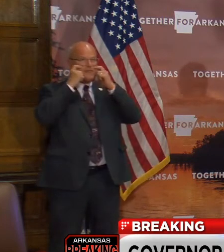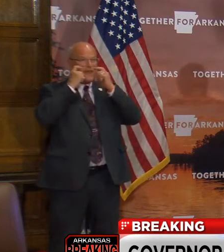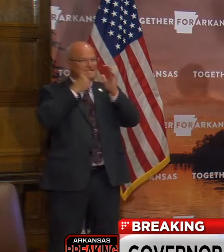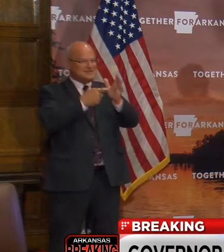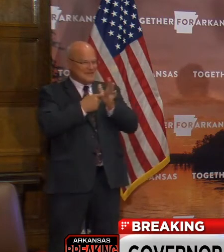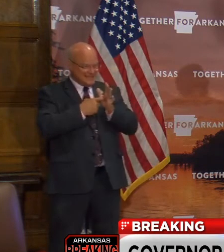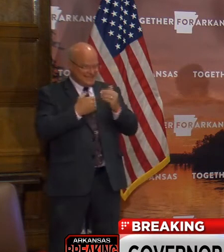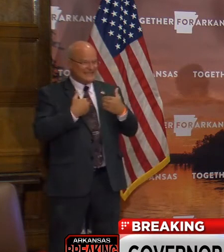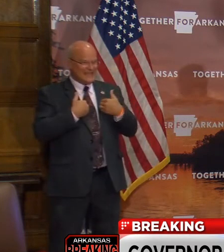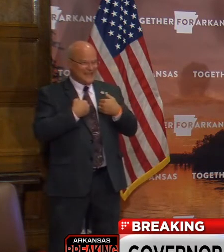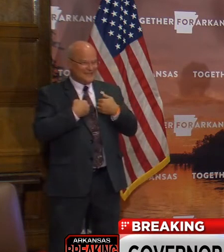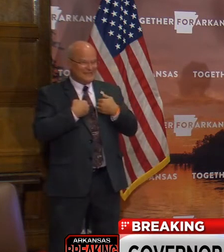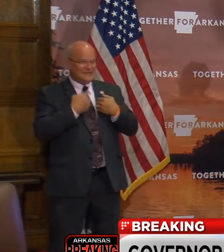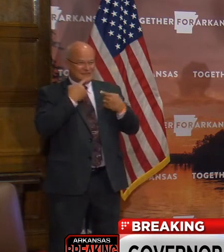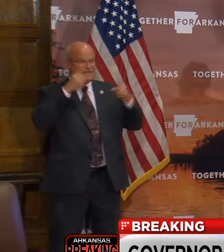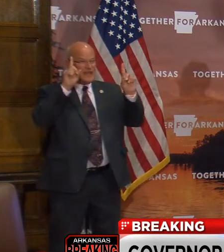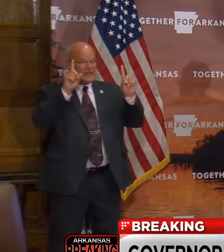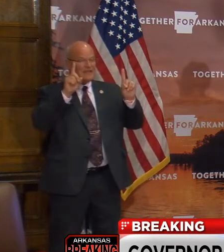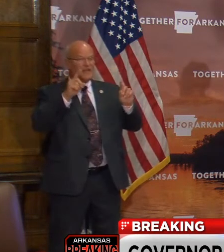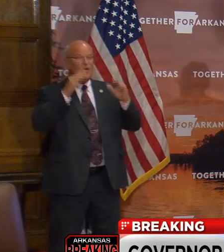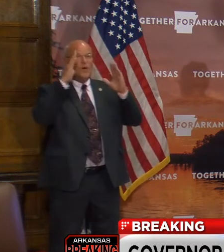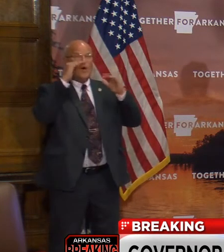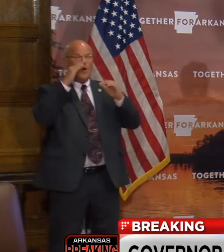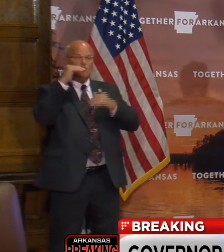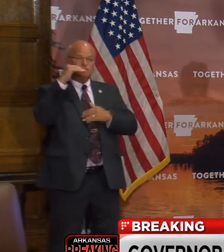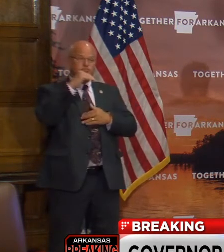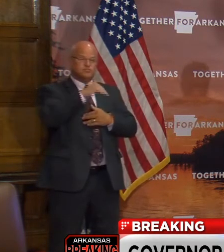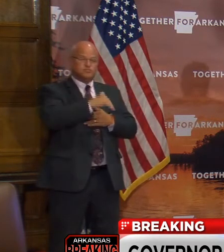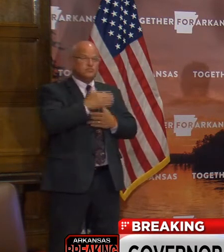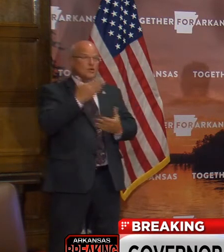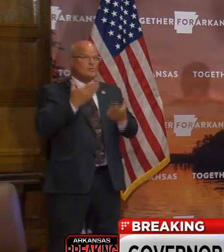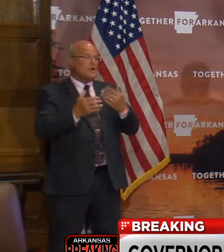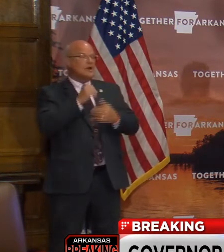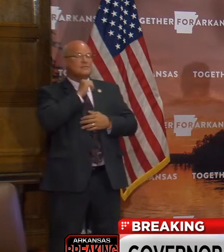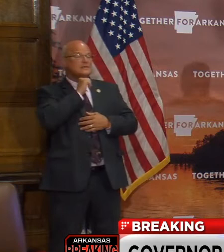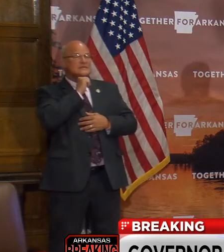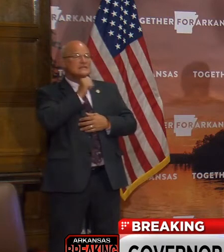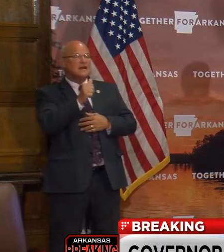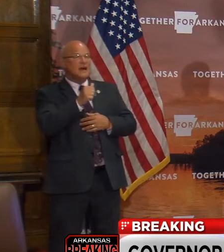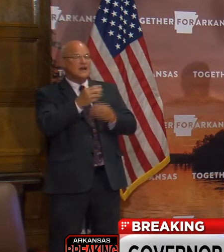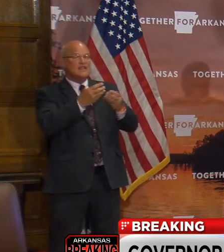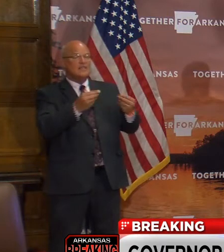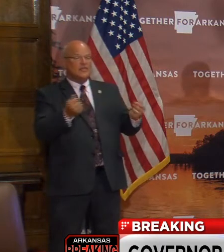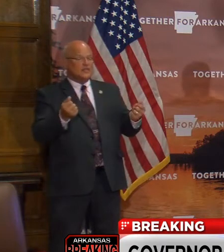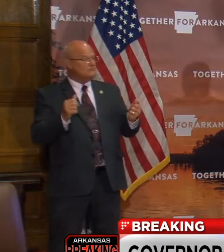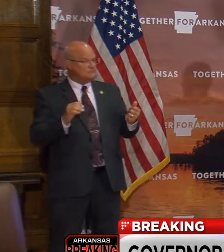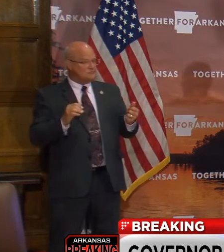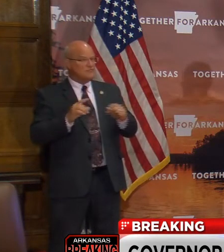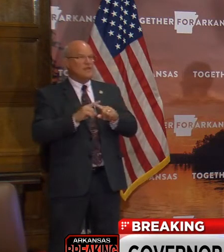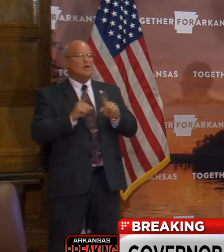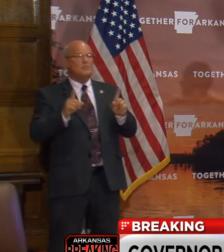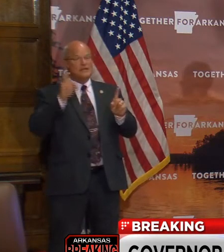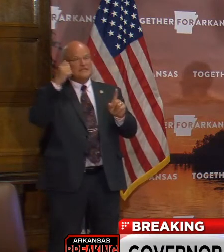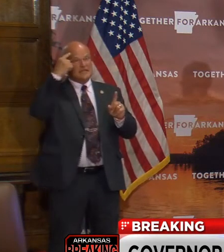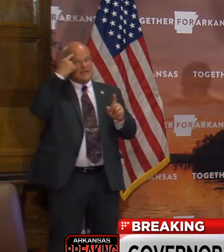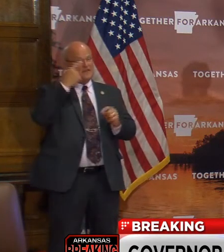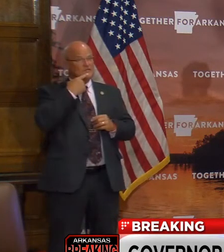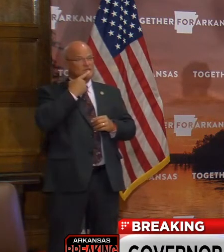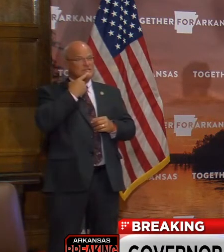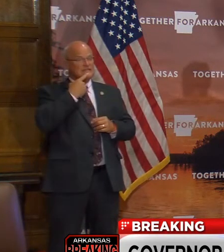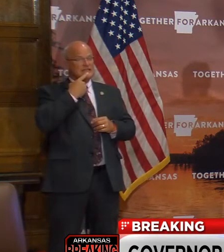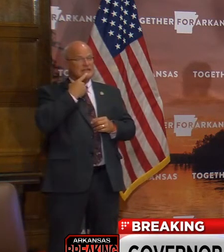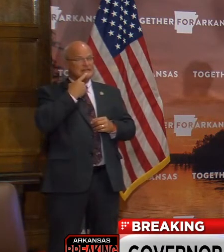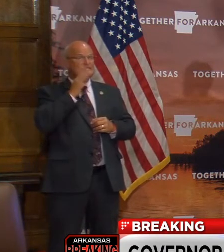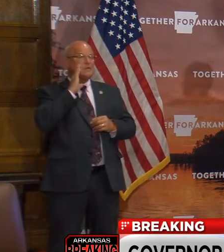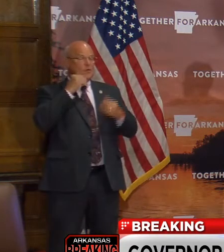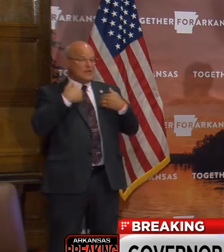mandate, and we hope to see this continue downward. It will probably not completely disappear. As the governor has said, there